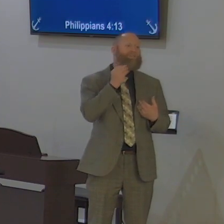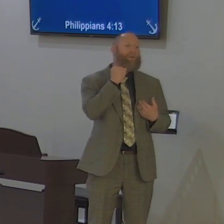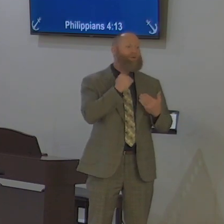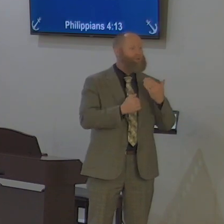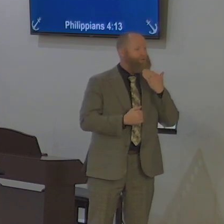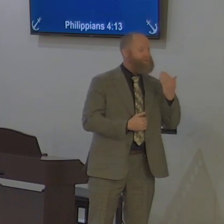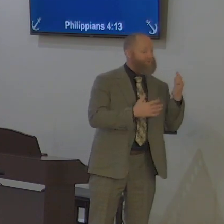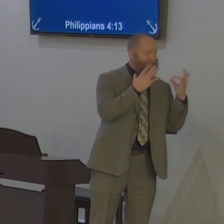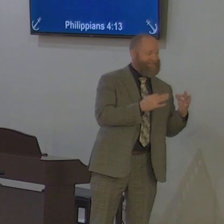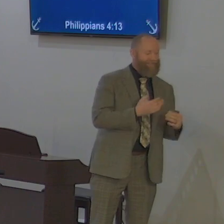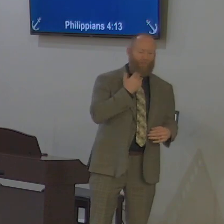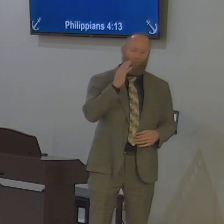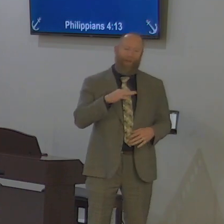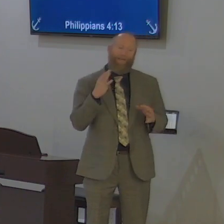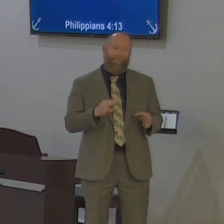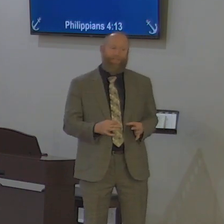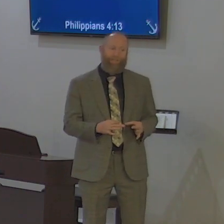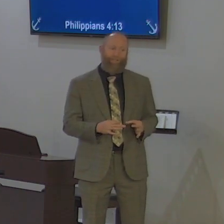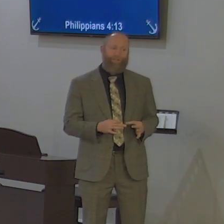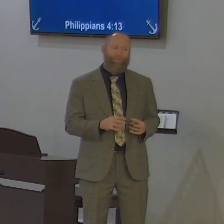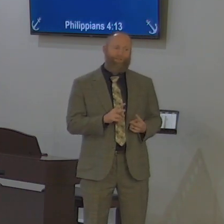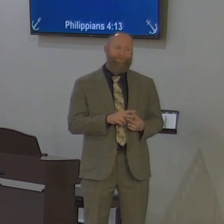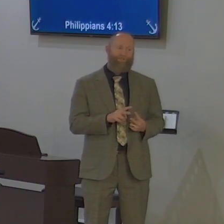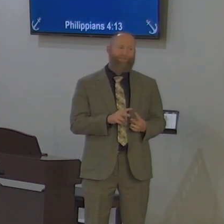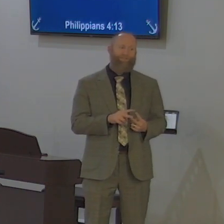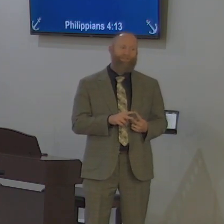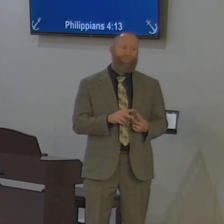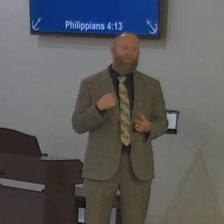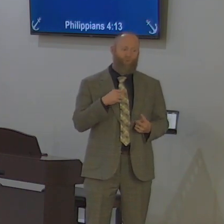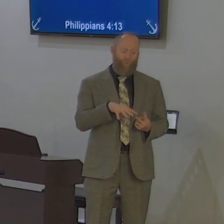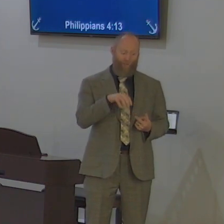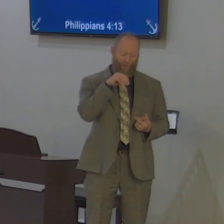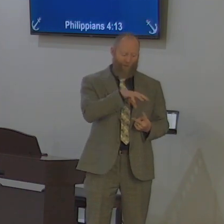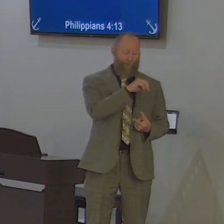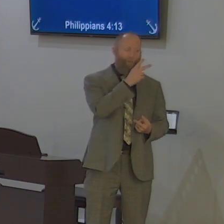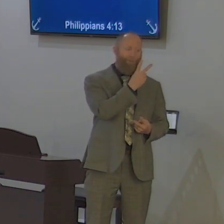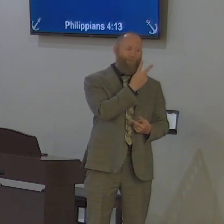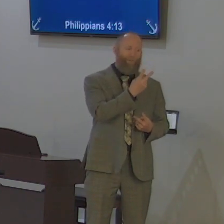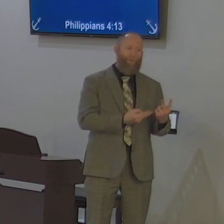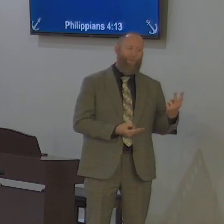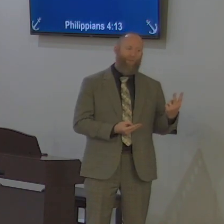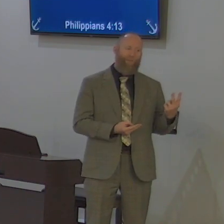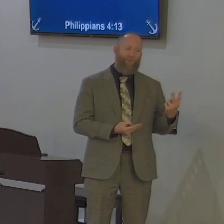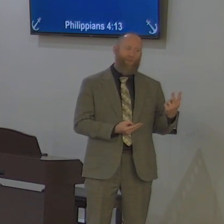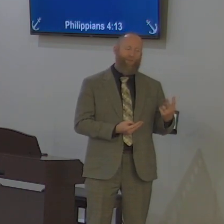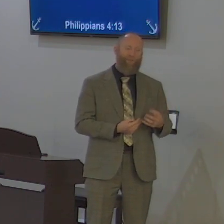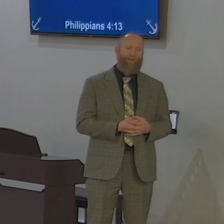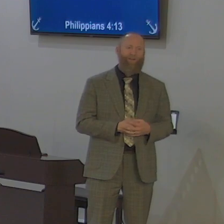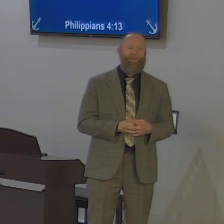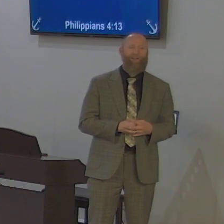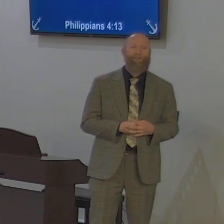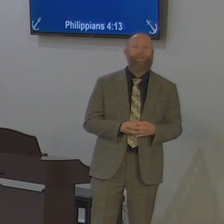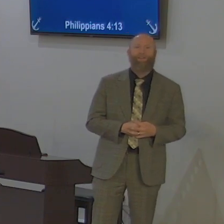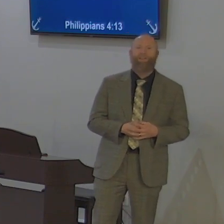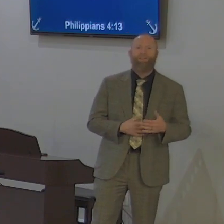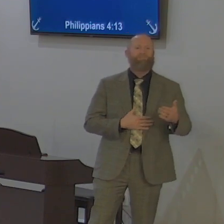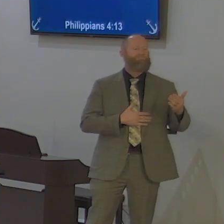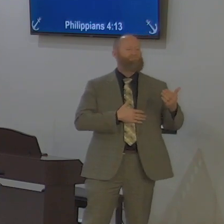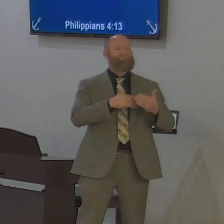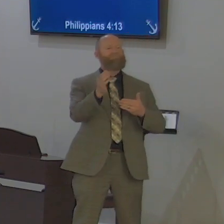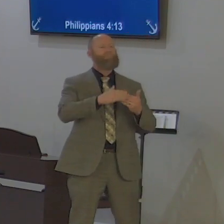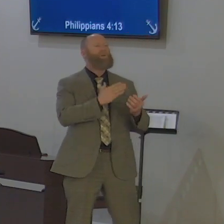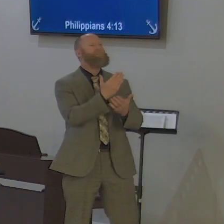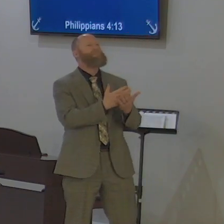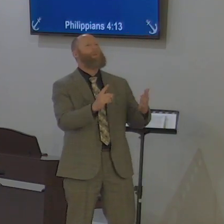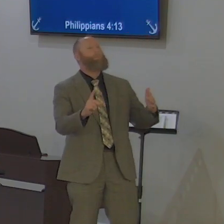This isn't Paul saying, well, no matter what comes along, even if it's just, I can just charge through it. I don't have to follow God. There's